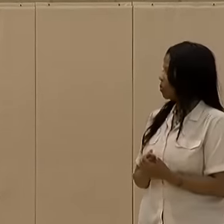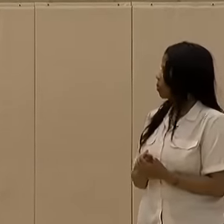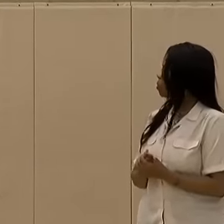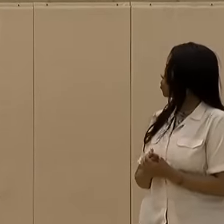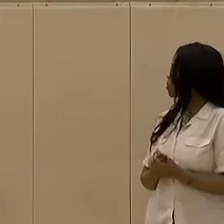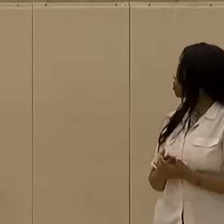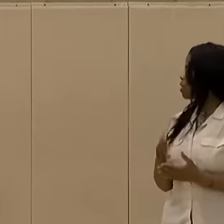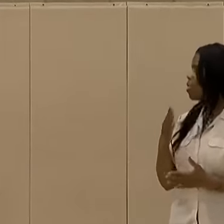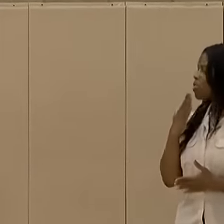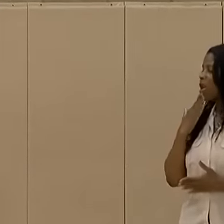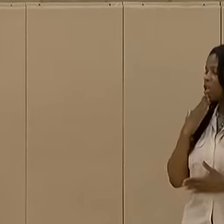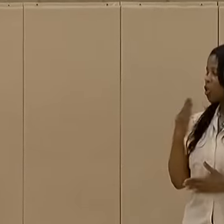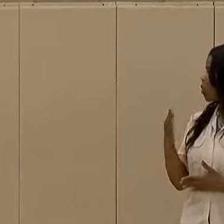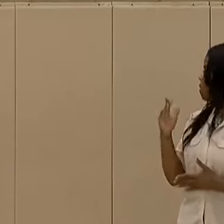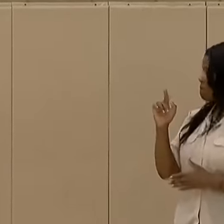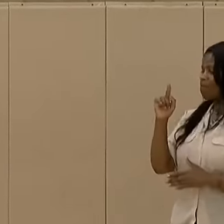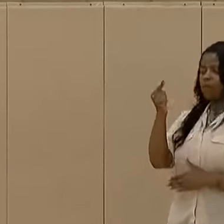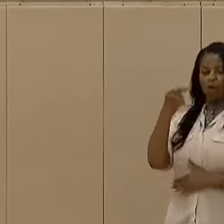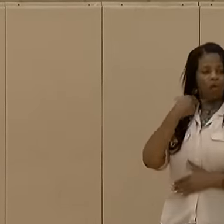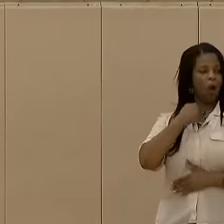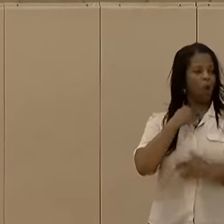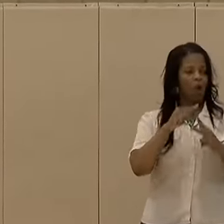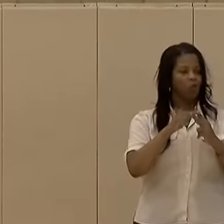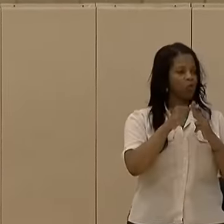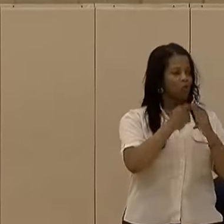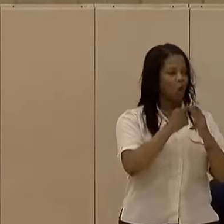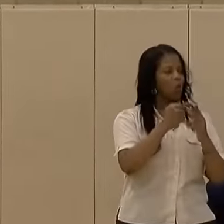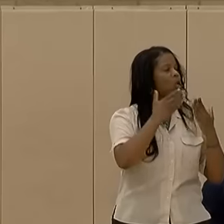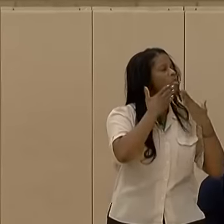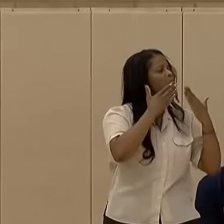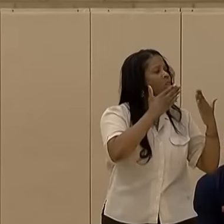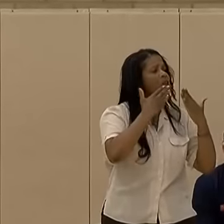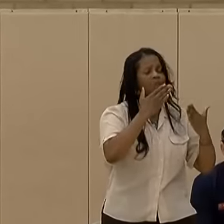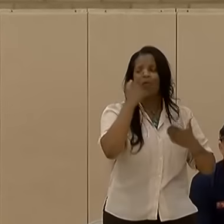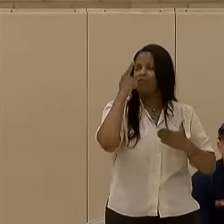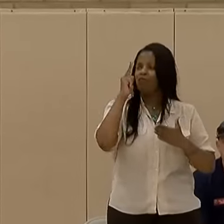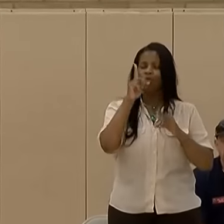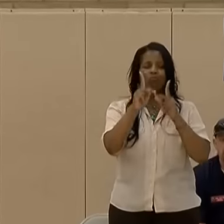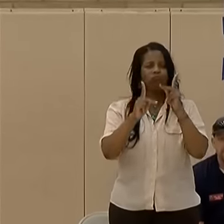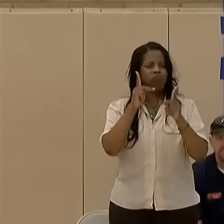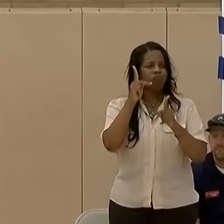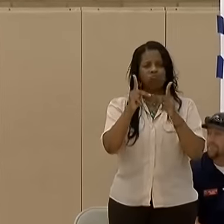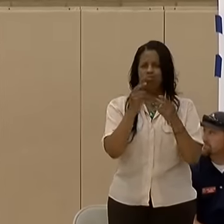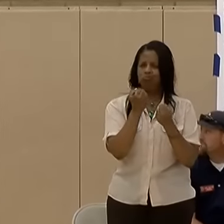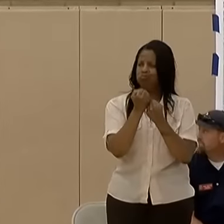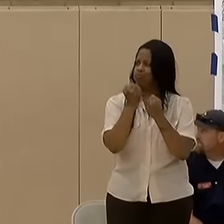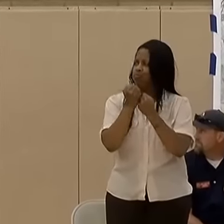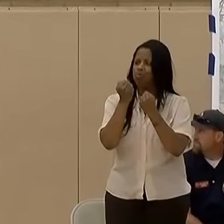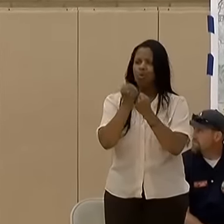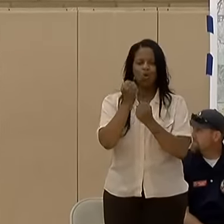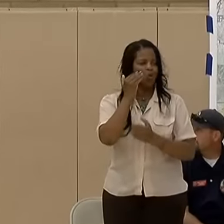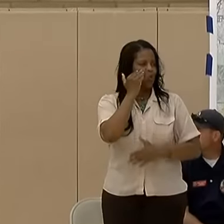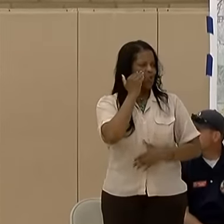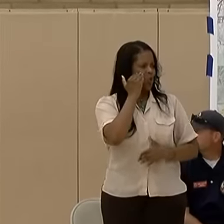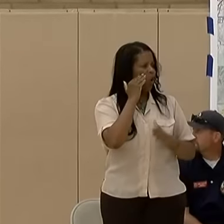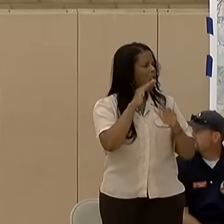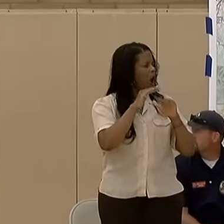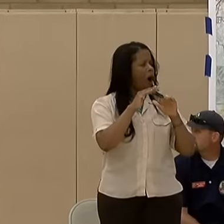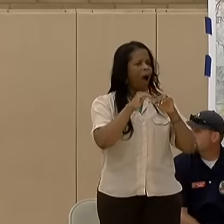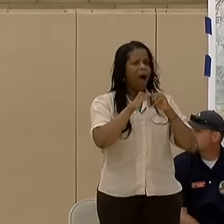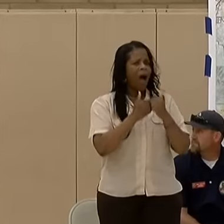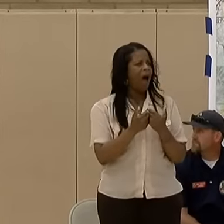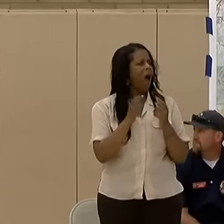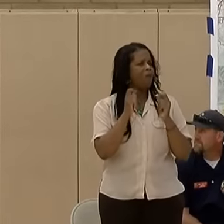Thank you and good evening. First of all, I want to start off with thanking the local resources on the IA. As most of you probably witnessed how fast this event